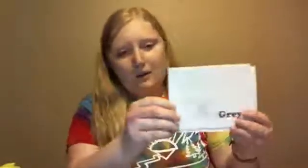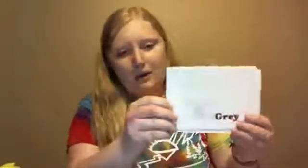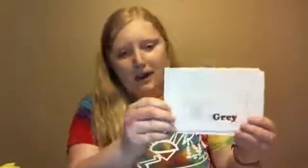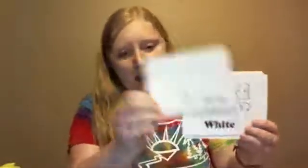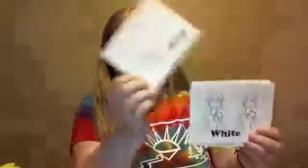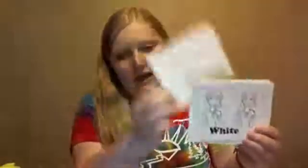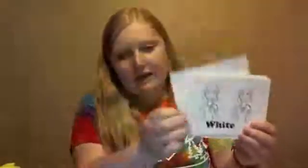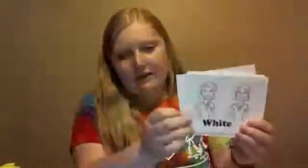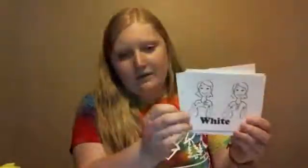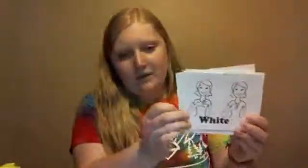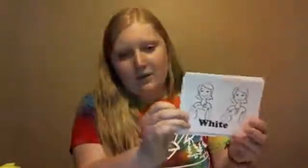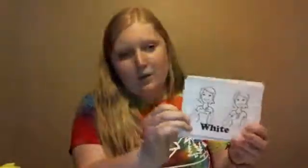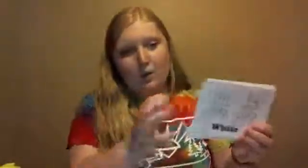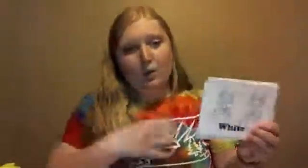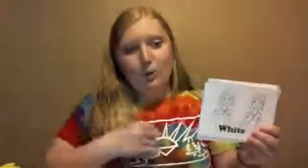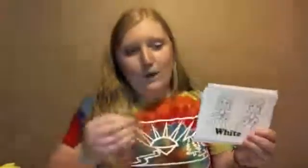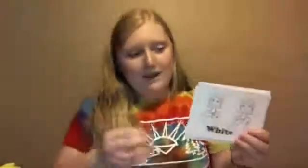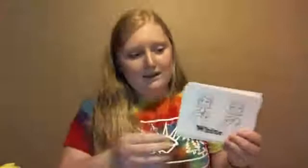we have white.